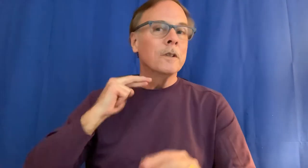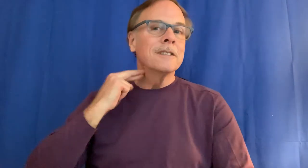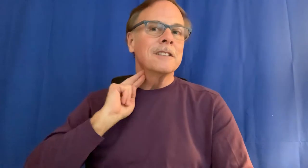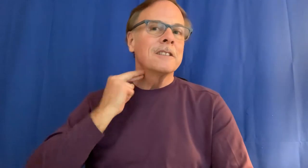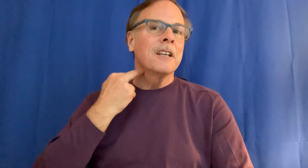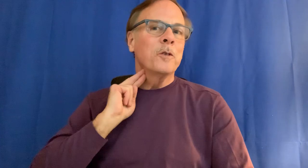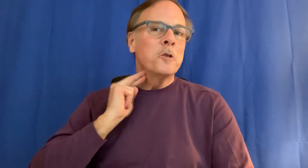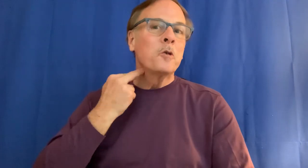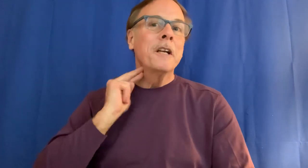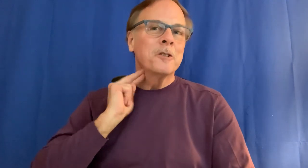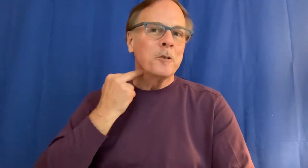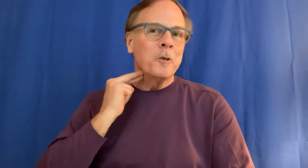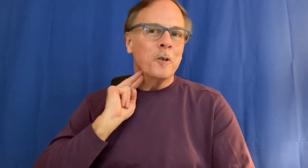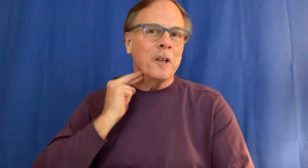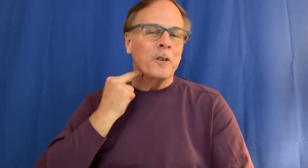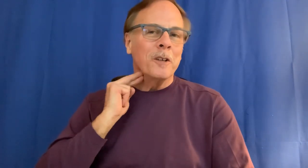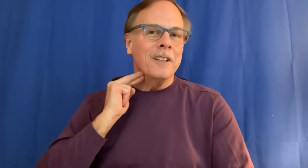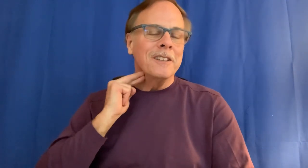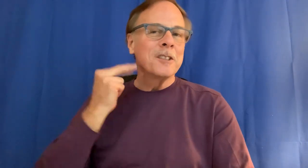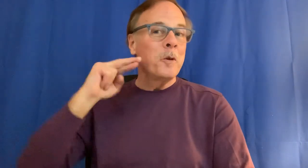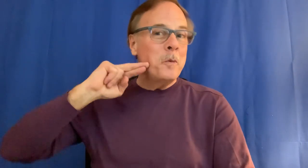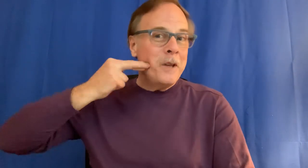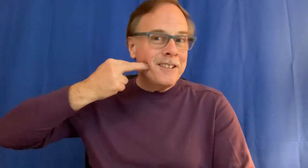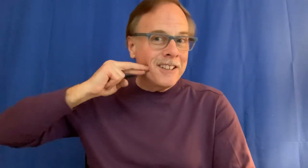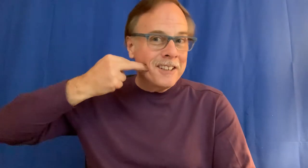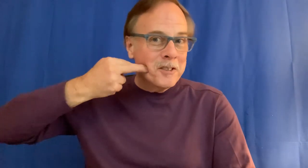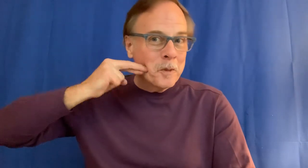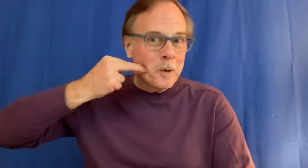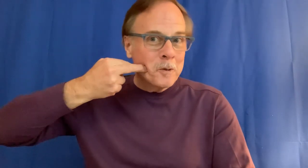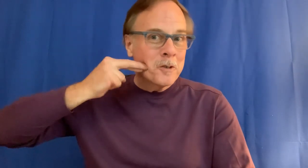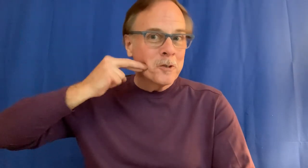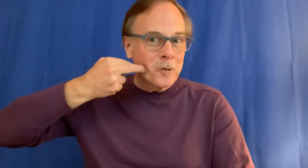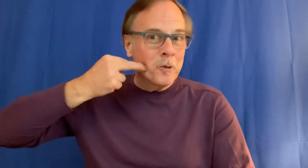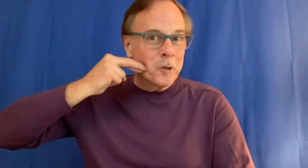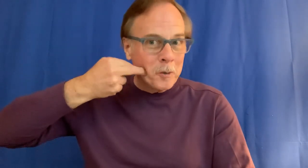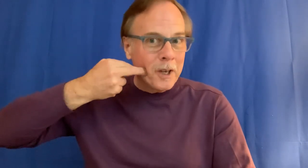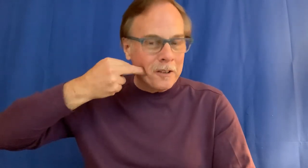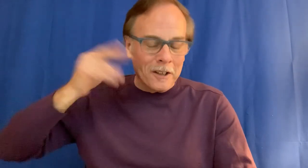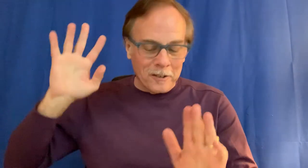is a sign for the drink screwdriver. And this would be the sign, I suppose, to screw your mouth. I don't know.